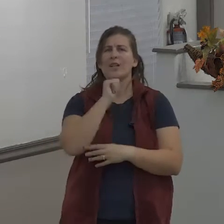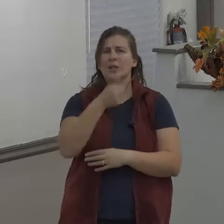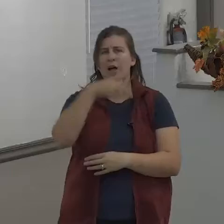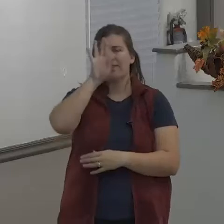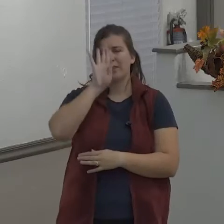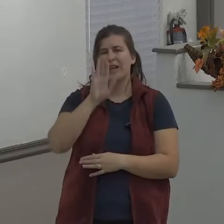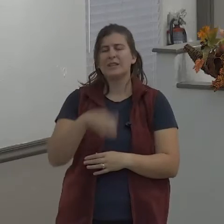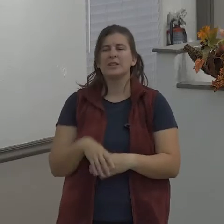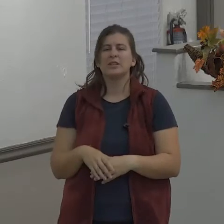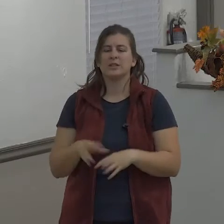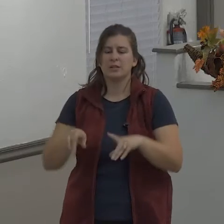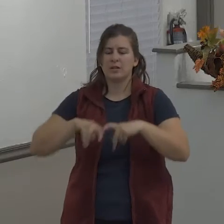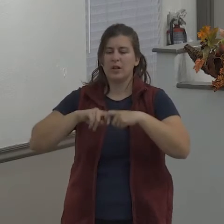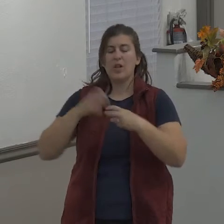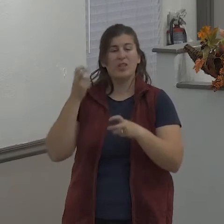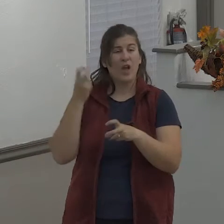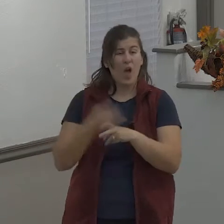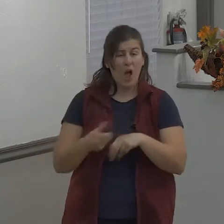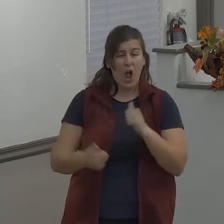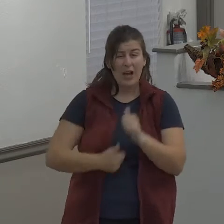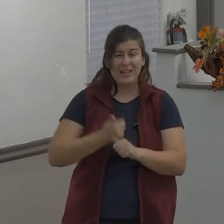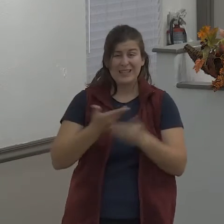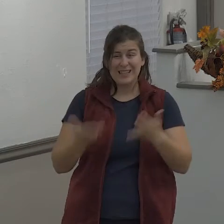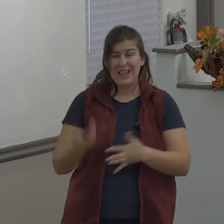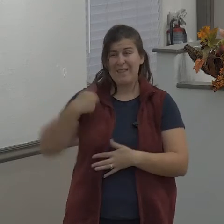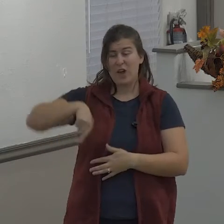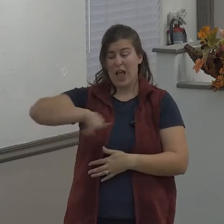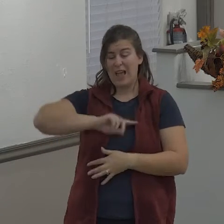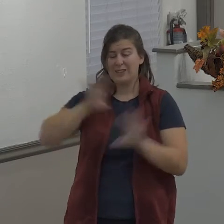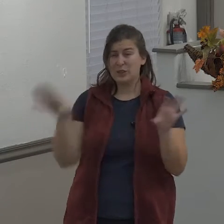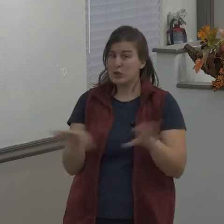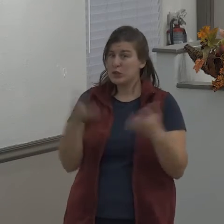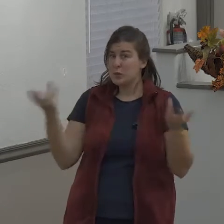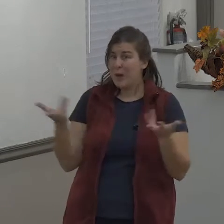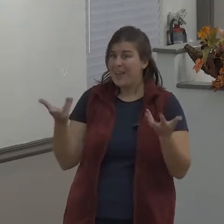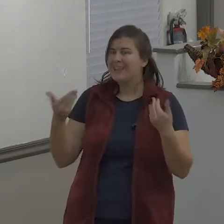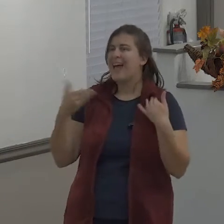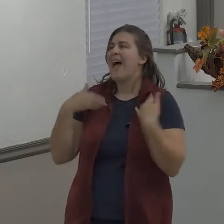especially this Christian, is to have the patience to wait on God.